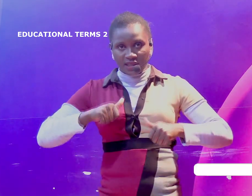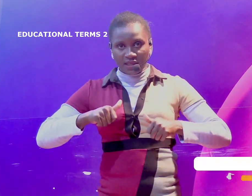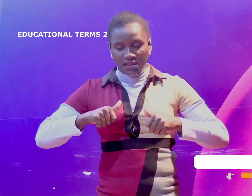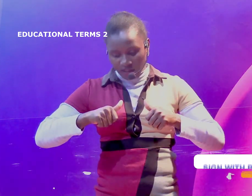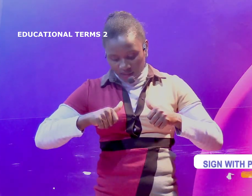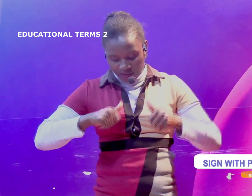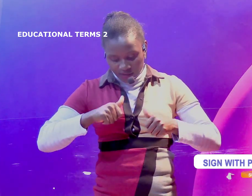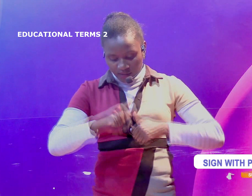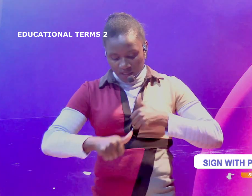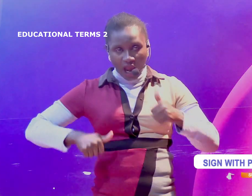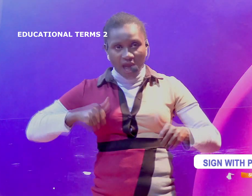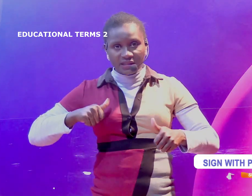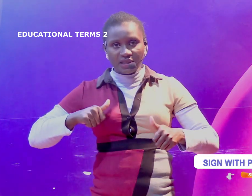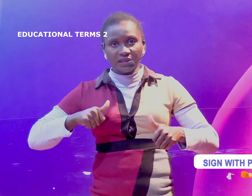like this, actor.